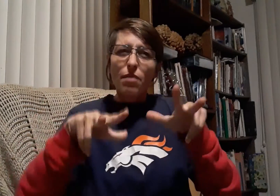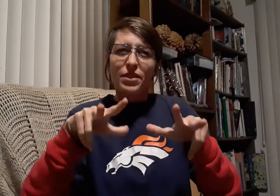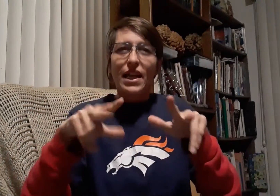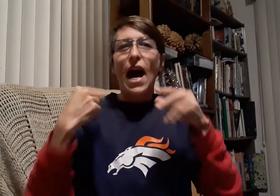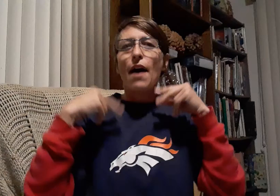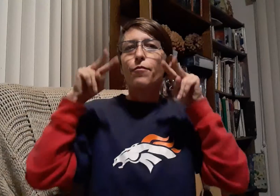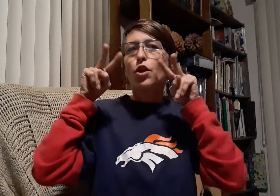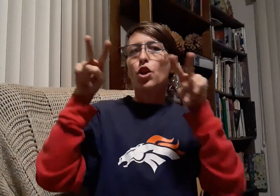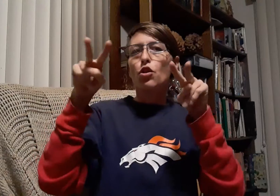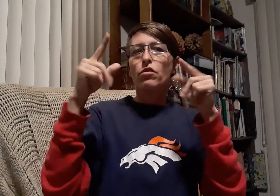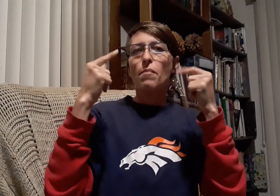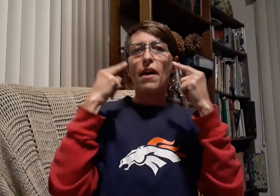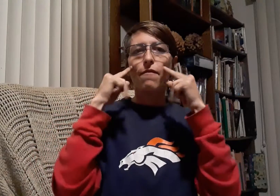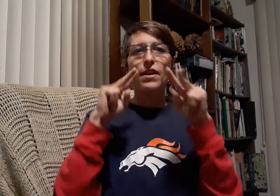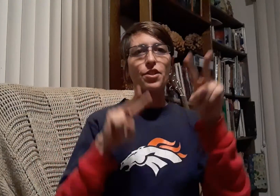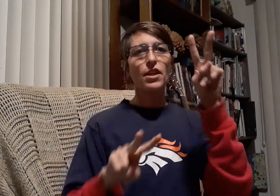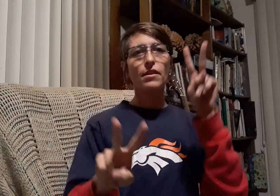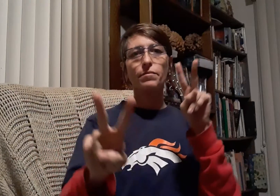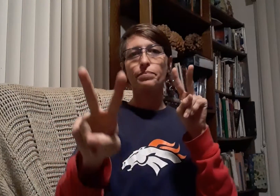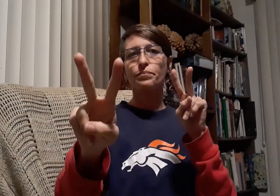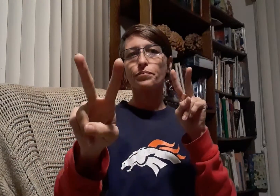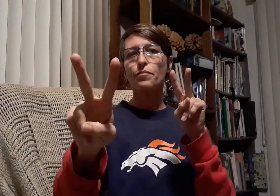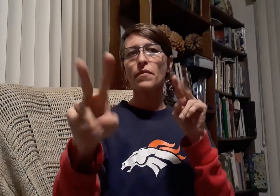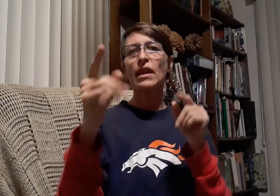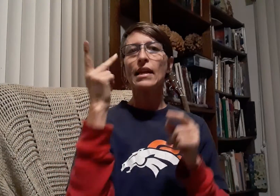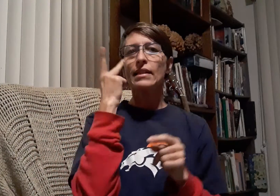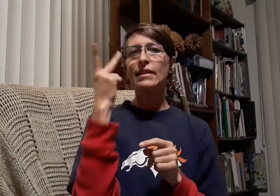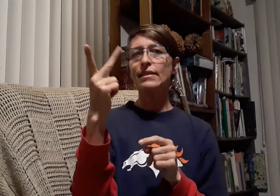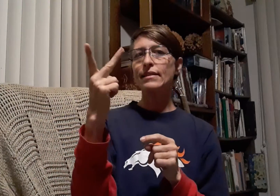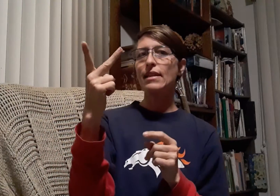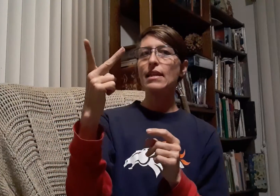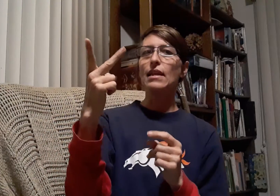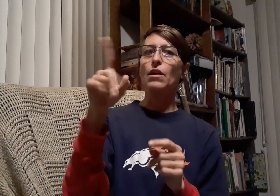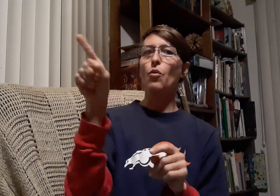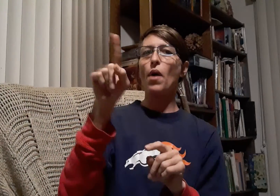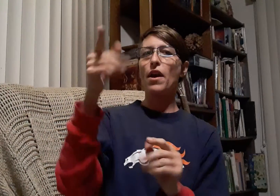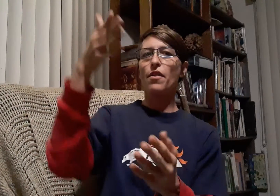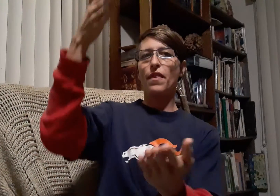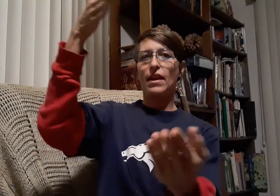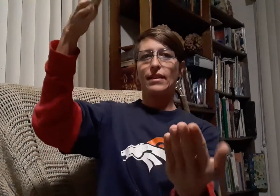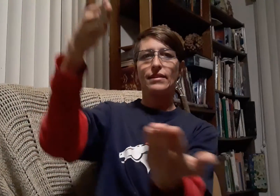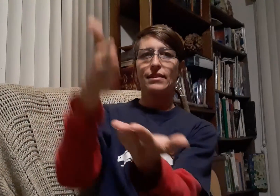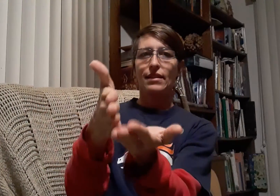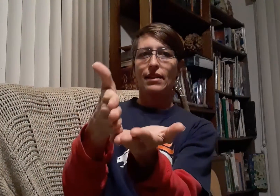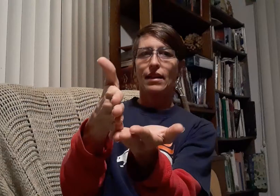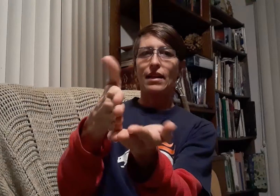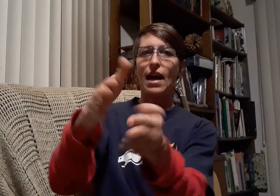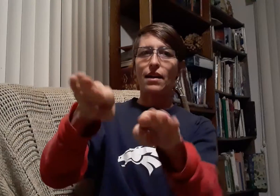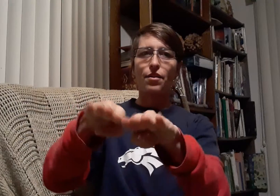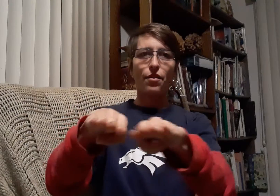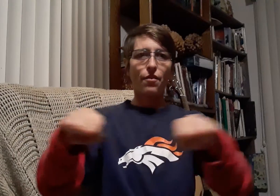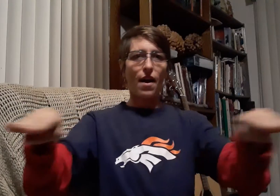clumsy. I have to use my vision to see where things connect to the